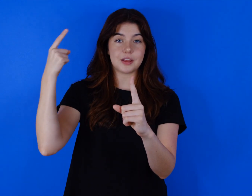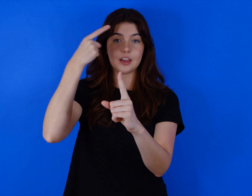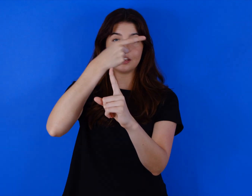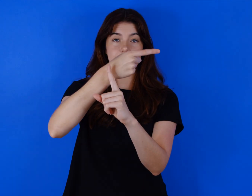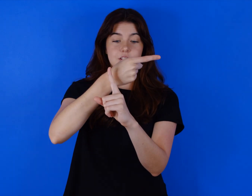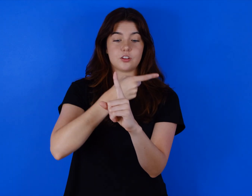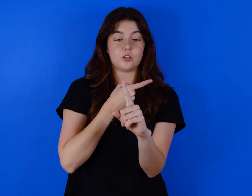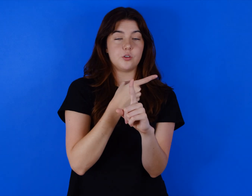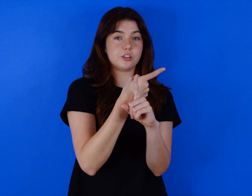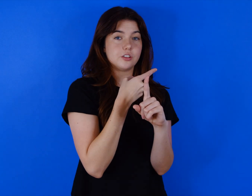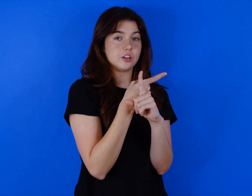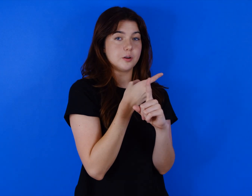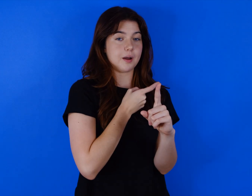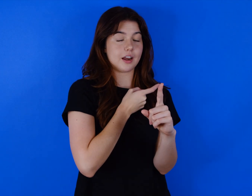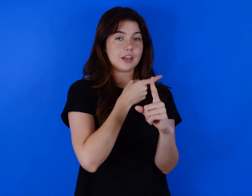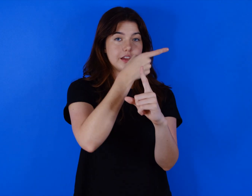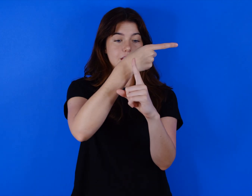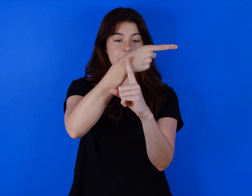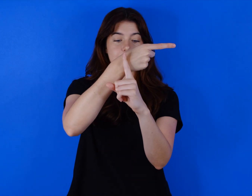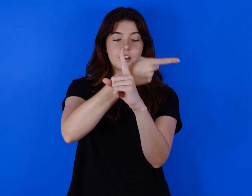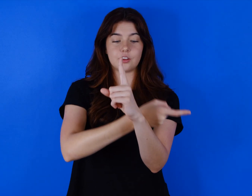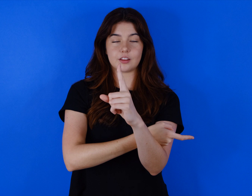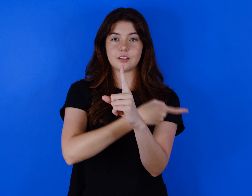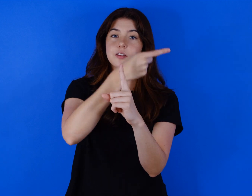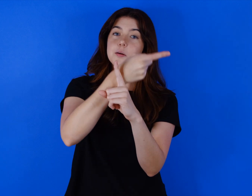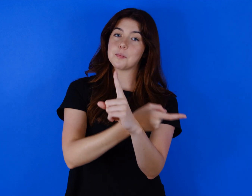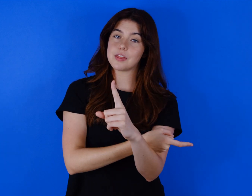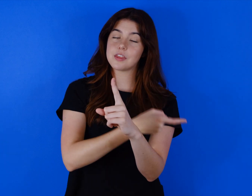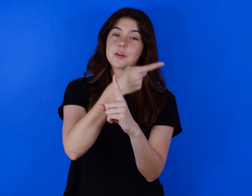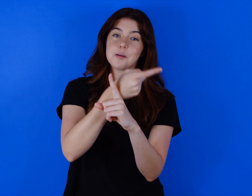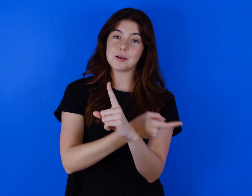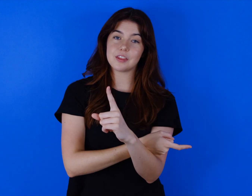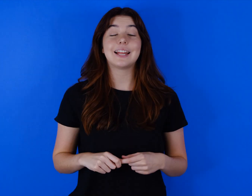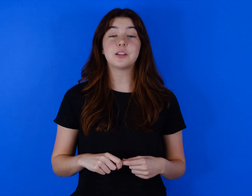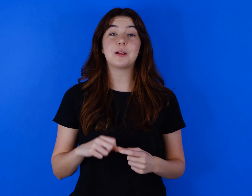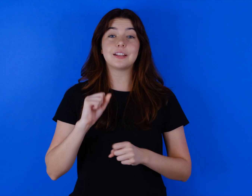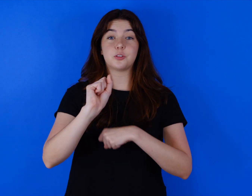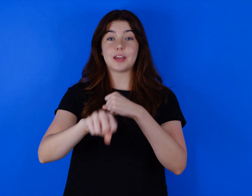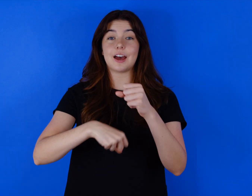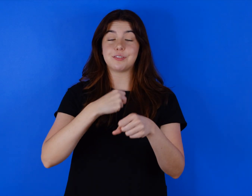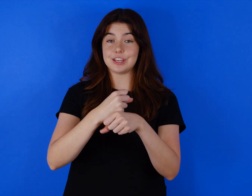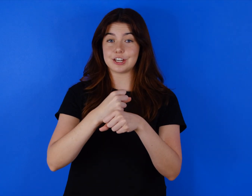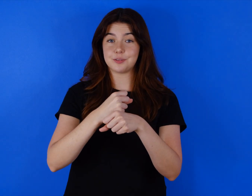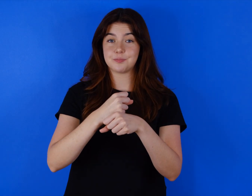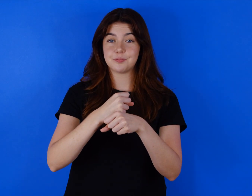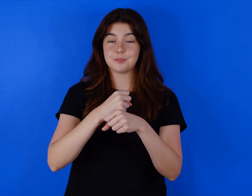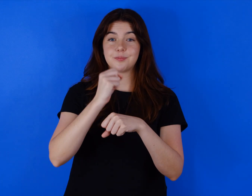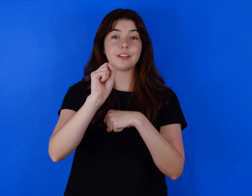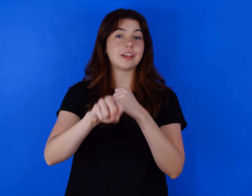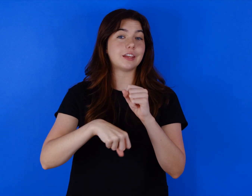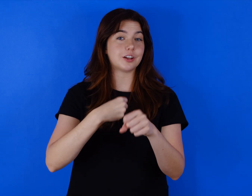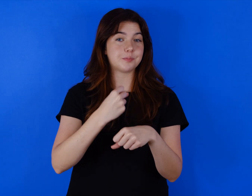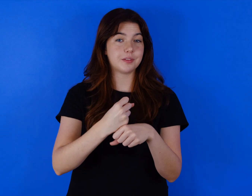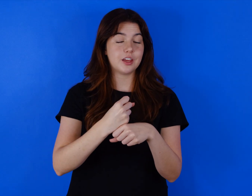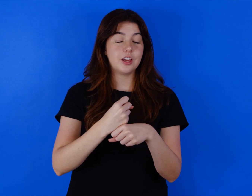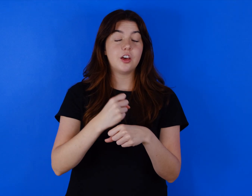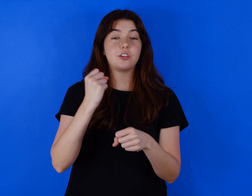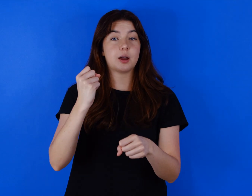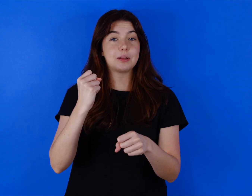hand is closest to your body, and you go like this, month, month. And last but not least, we have year. Year. So your dominant hand